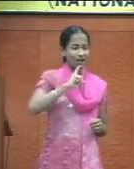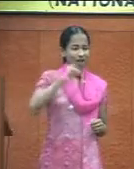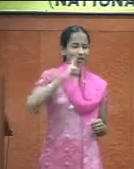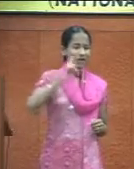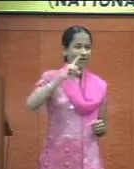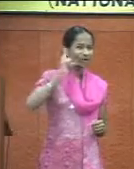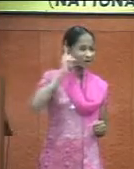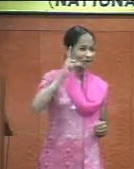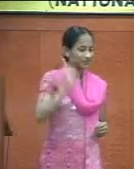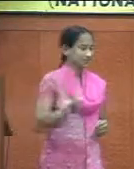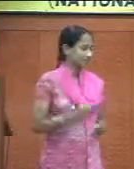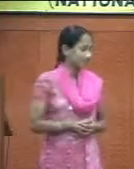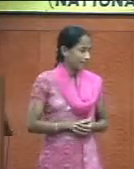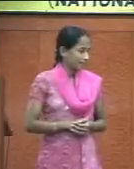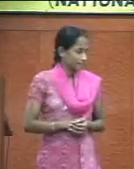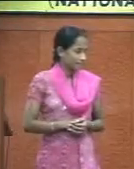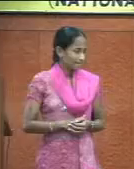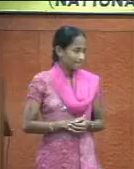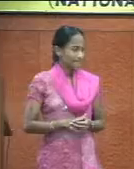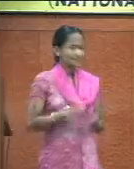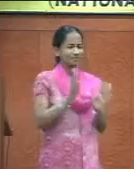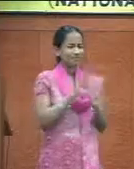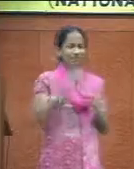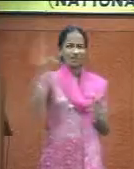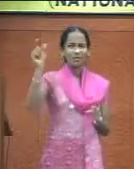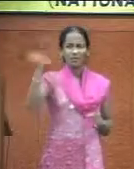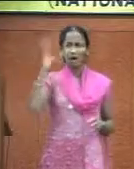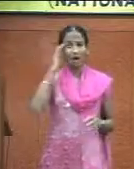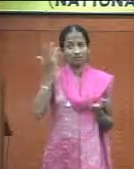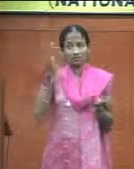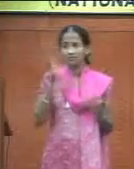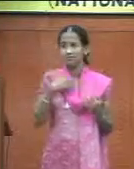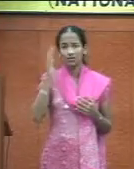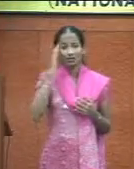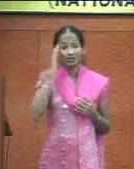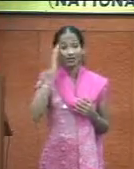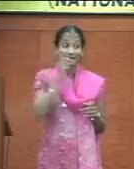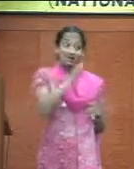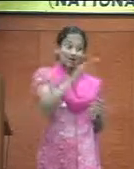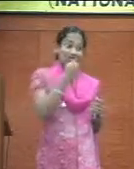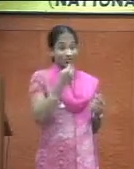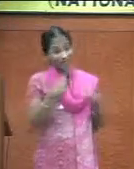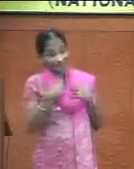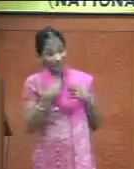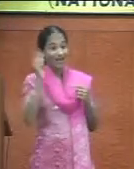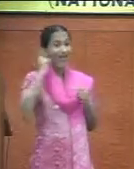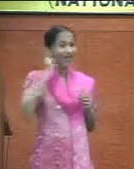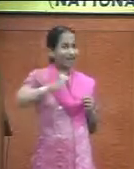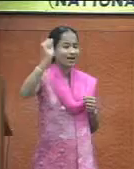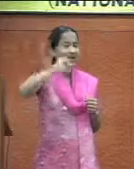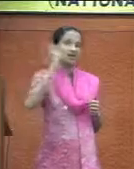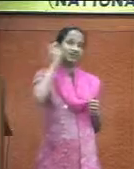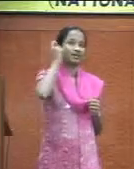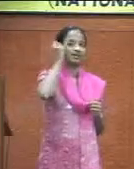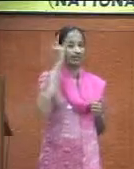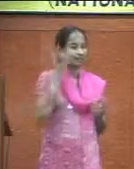Kaluwalia told us, he said that we are not fully aware of these things. If you make lot of noise, we will become aware and we'll do it. That's in India